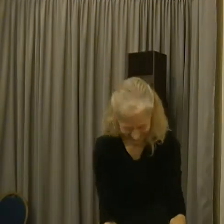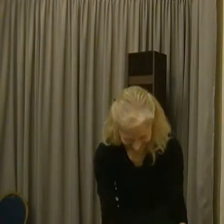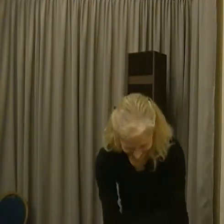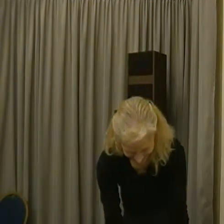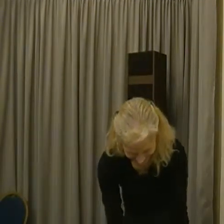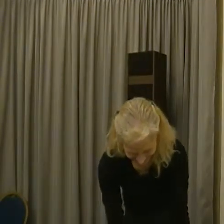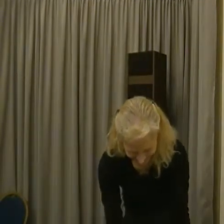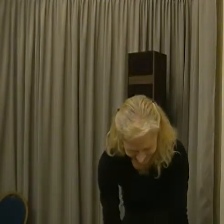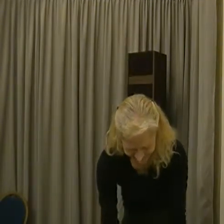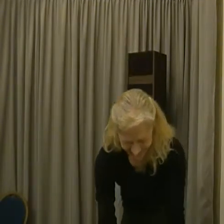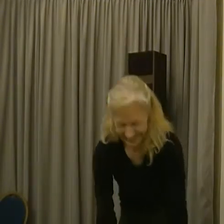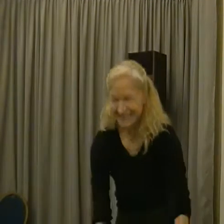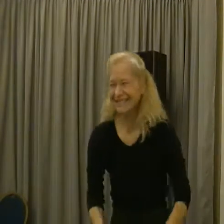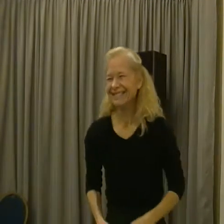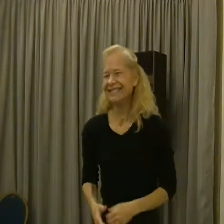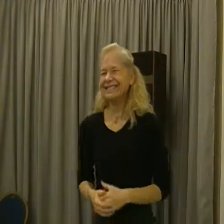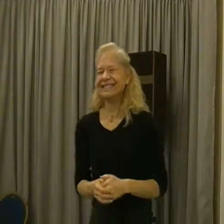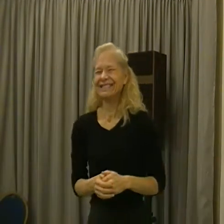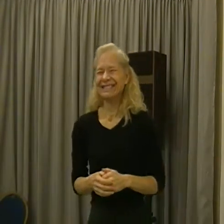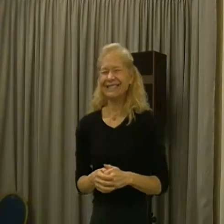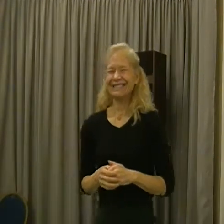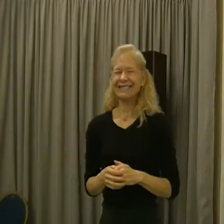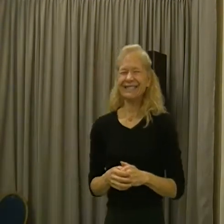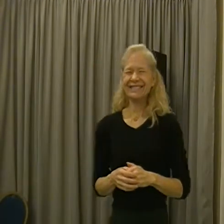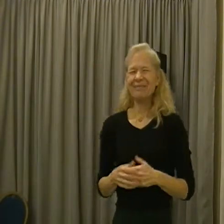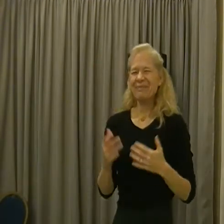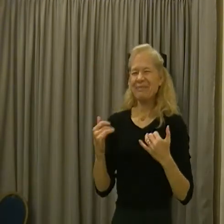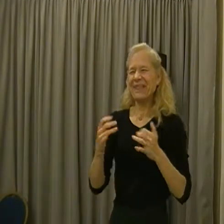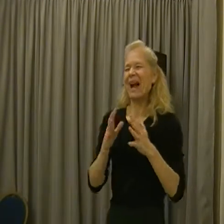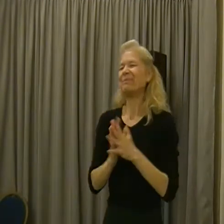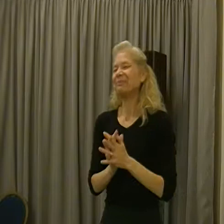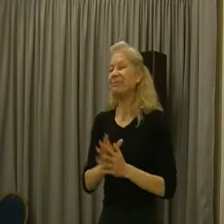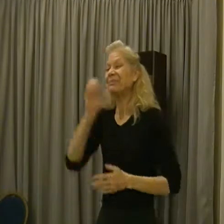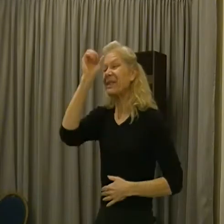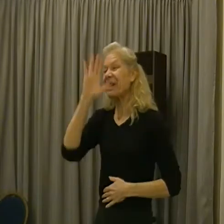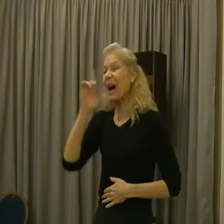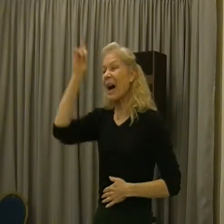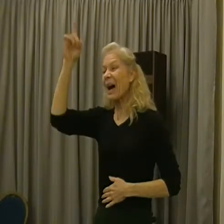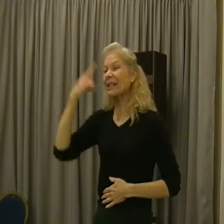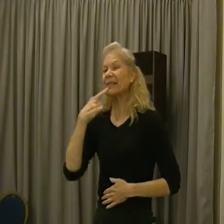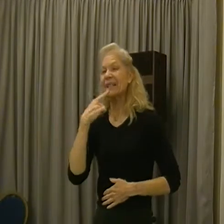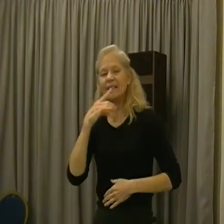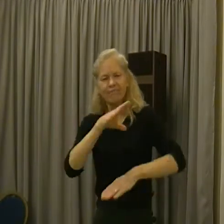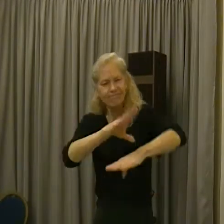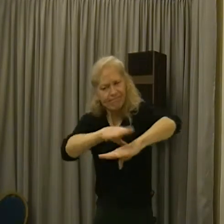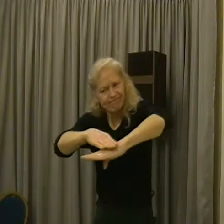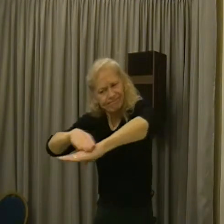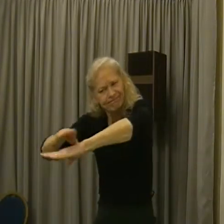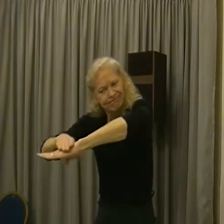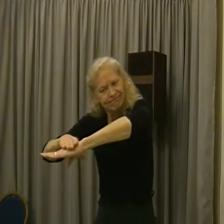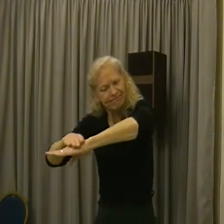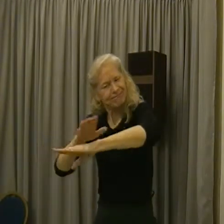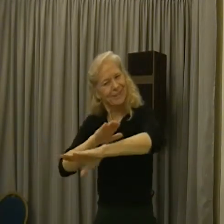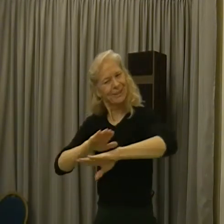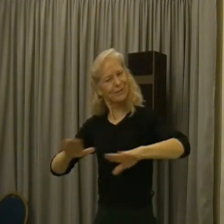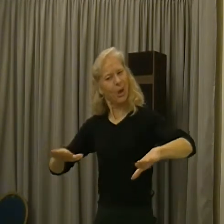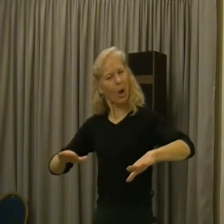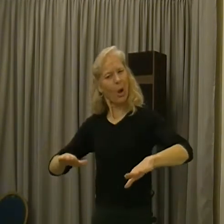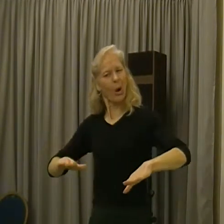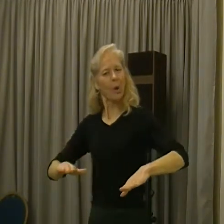What does glory mean? What's God talking about when he says glory? Well, it has the idea of about swelling